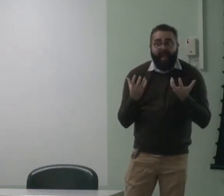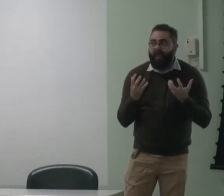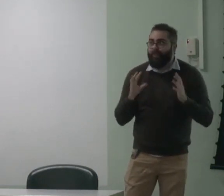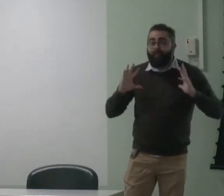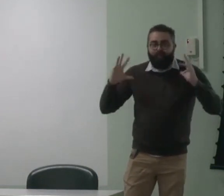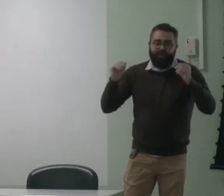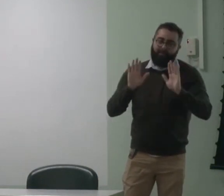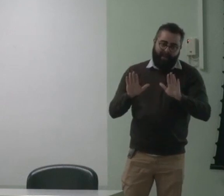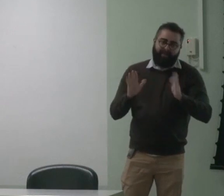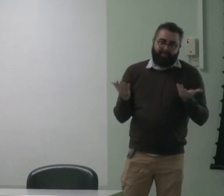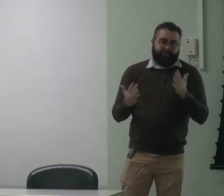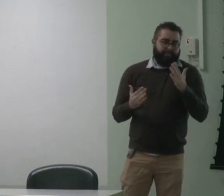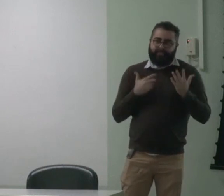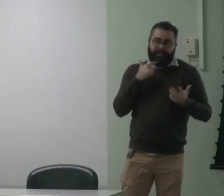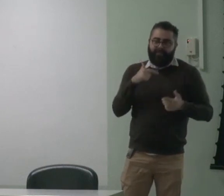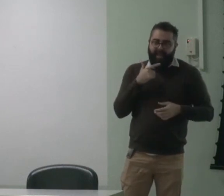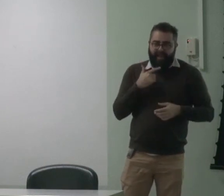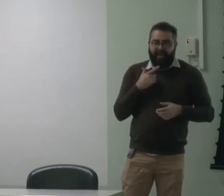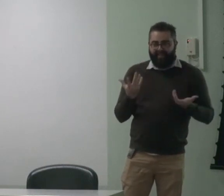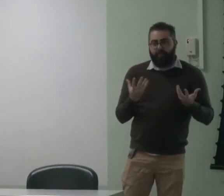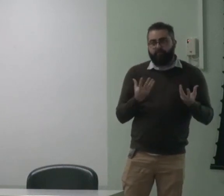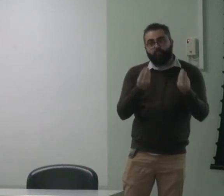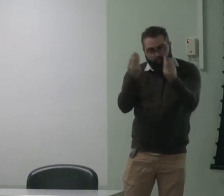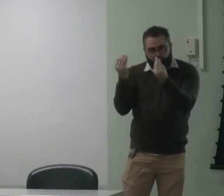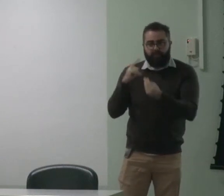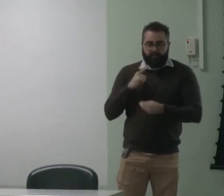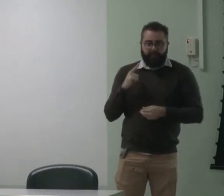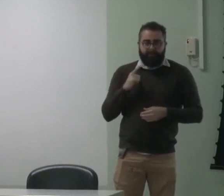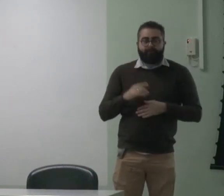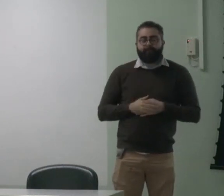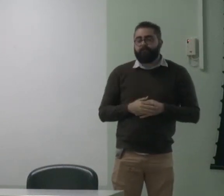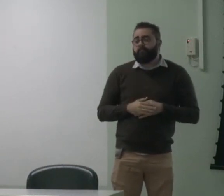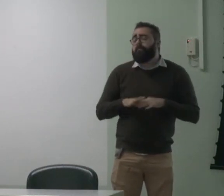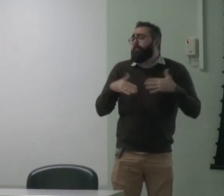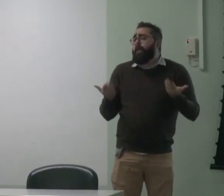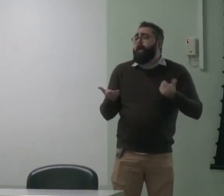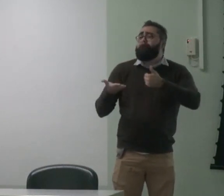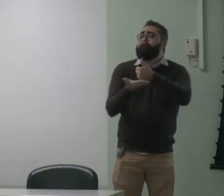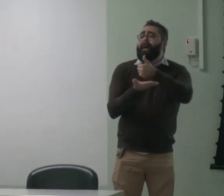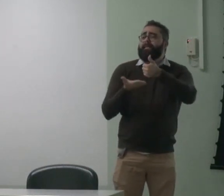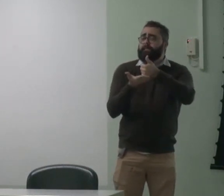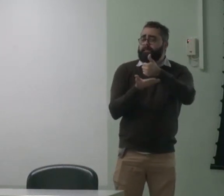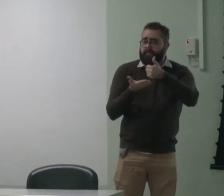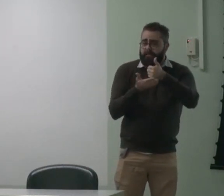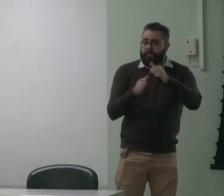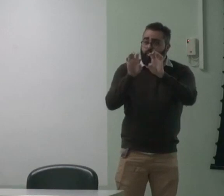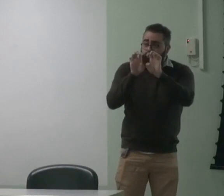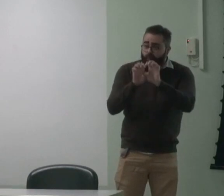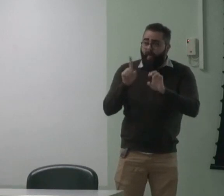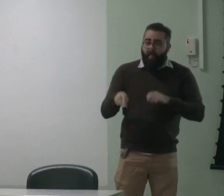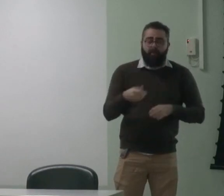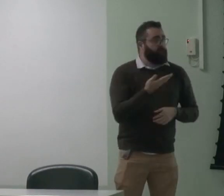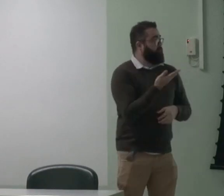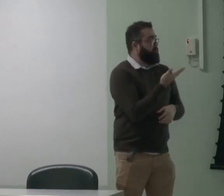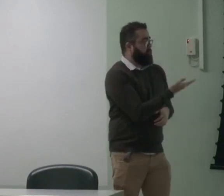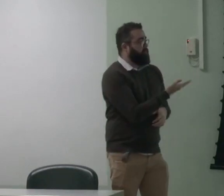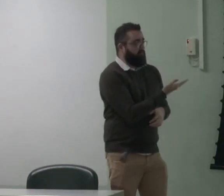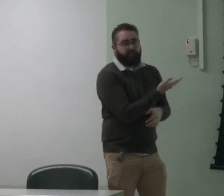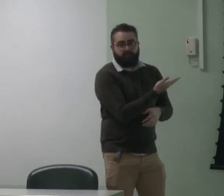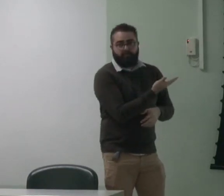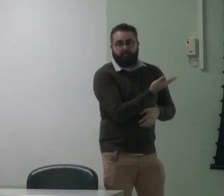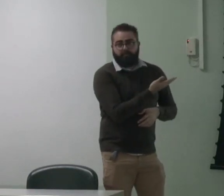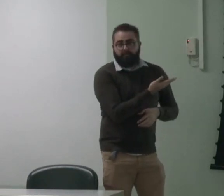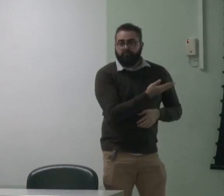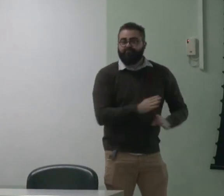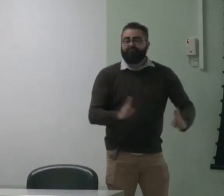are, like, the basic design decisions are that word is the main